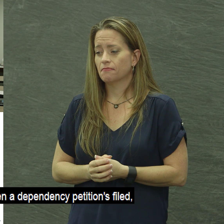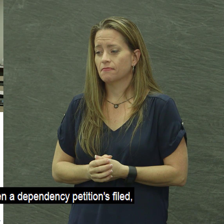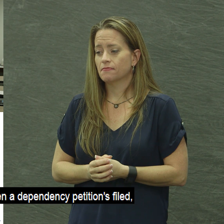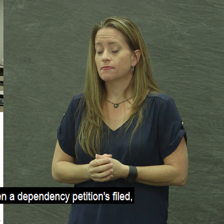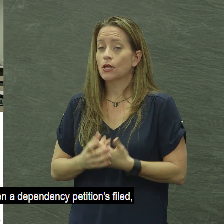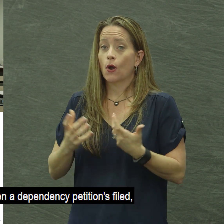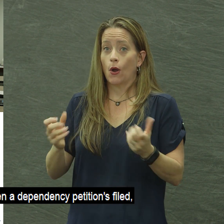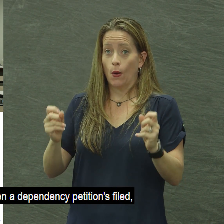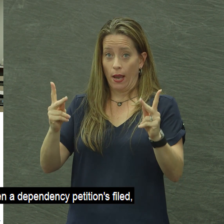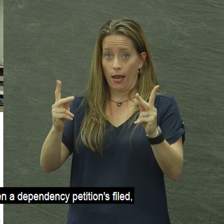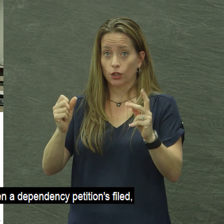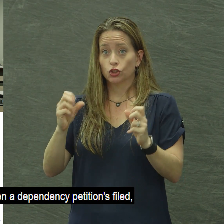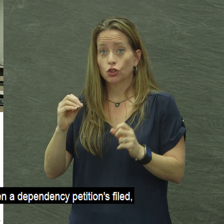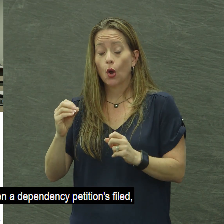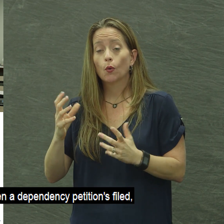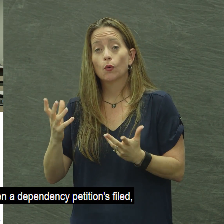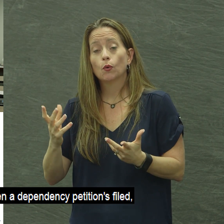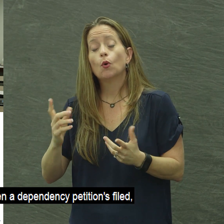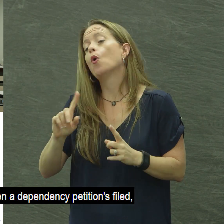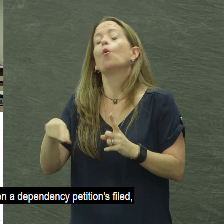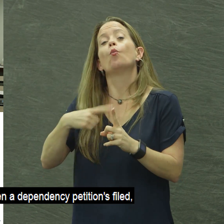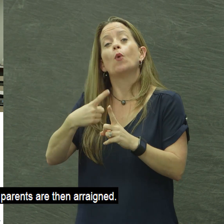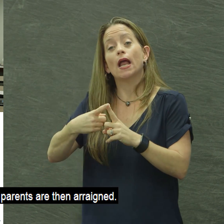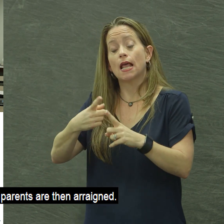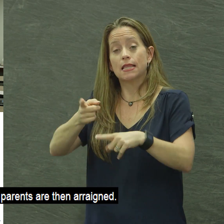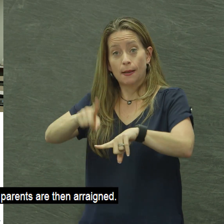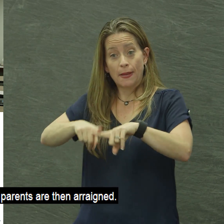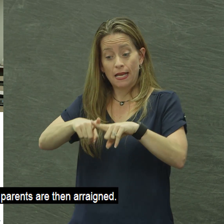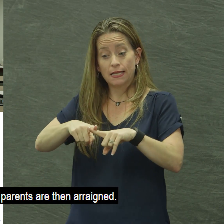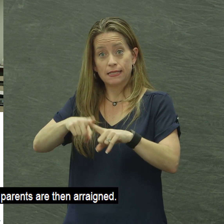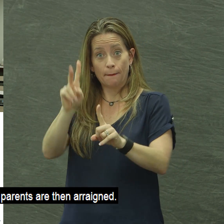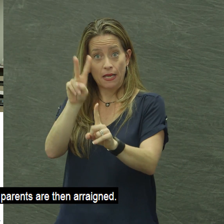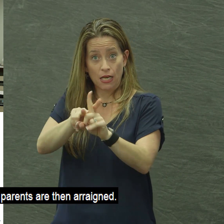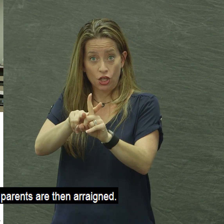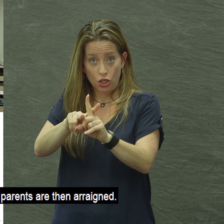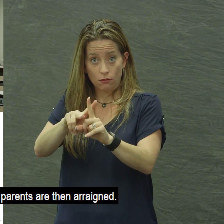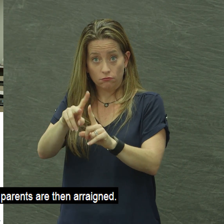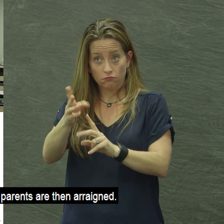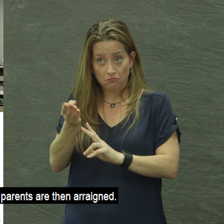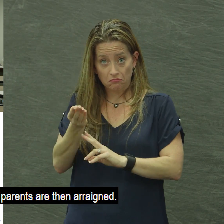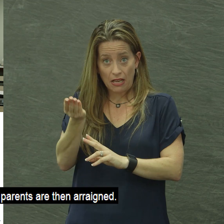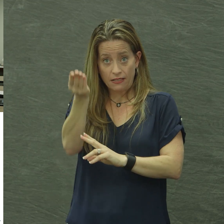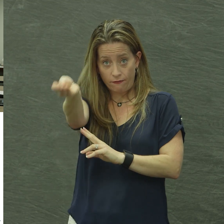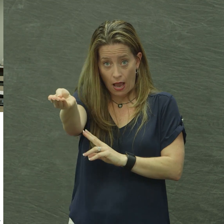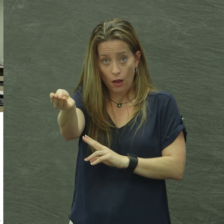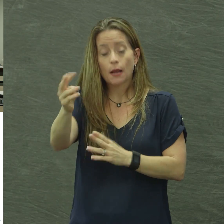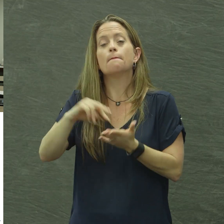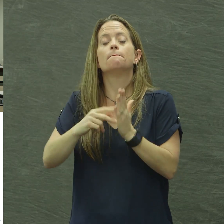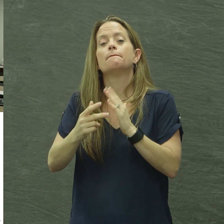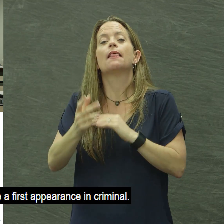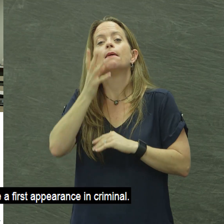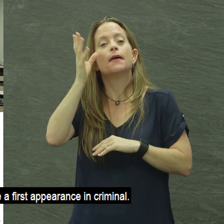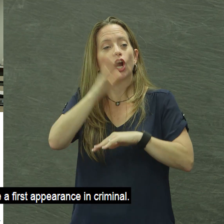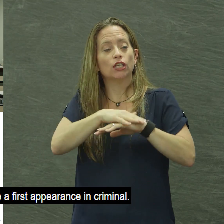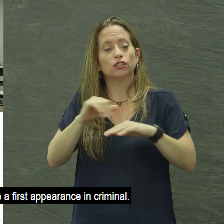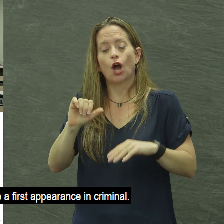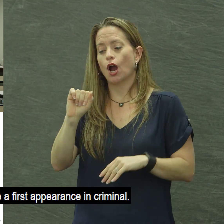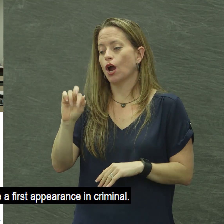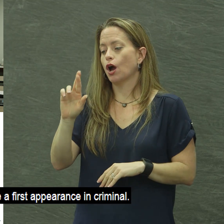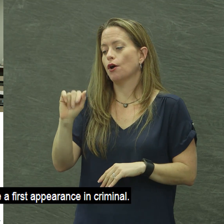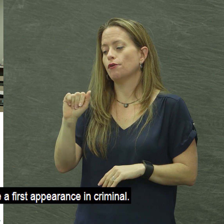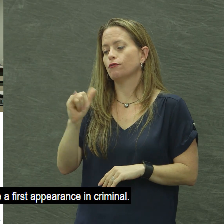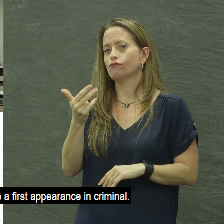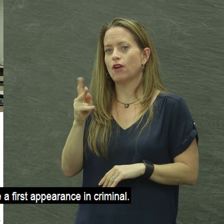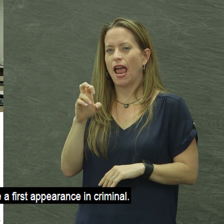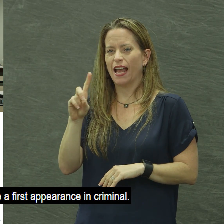Okay. So when a dependency petition's filed, the parents are then arraigned. It's like a first